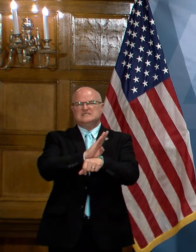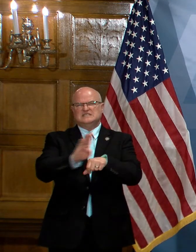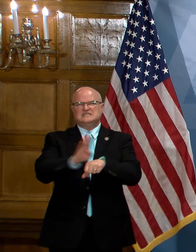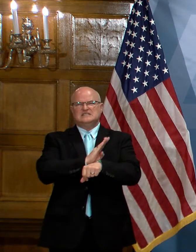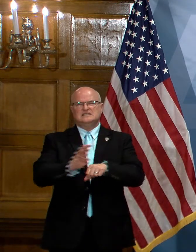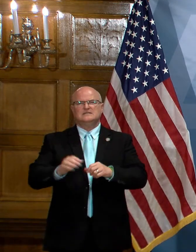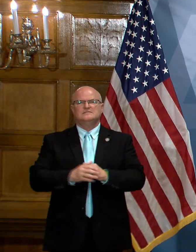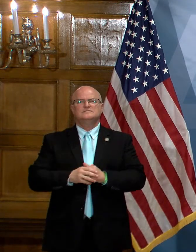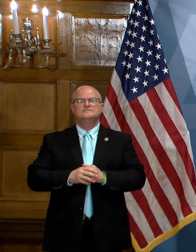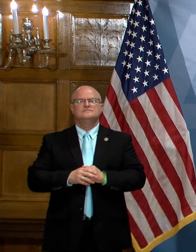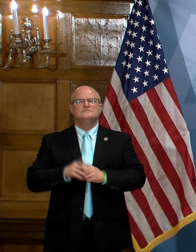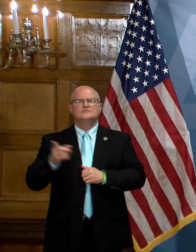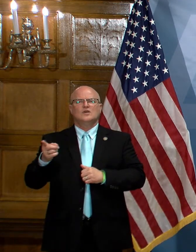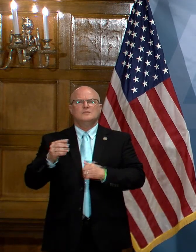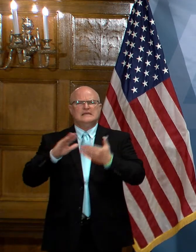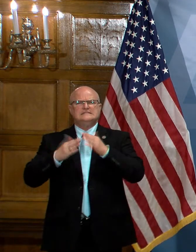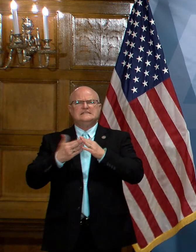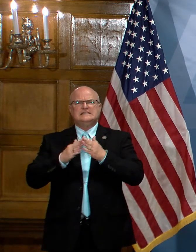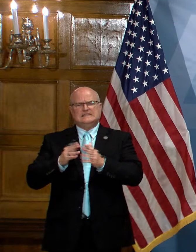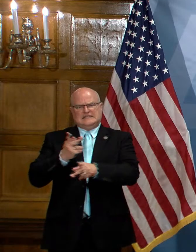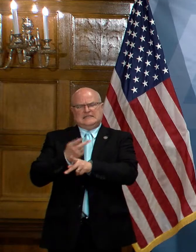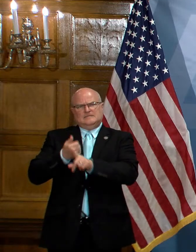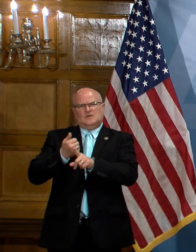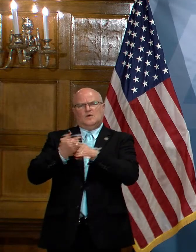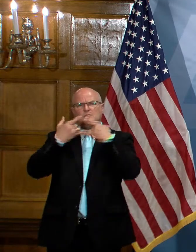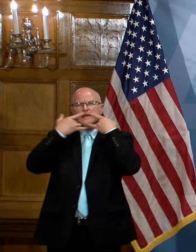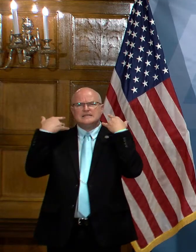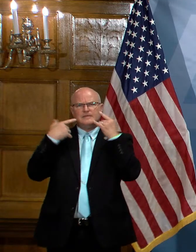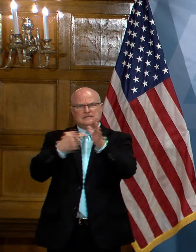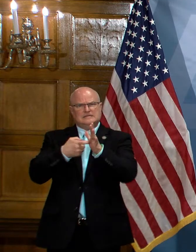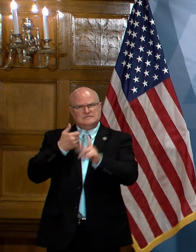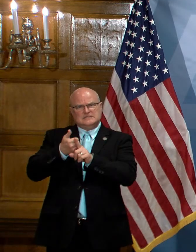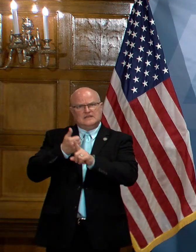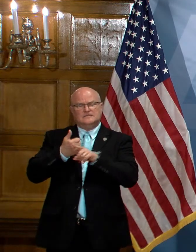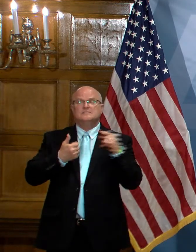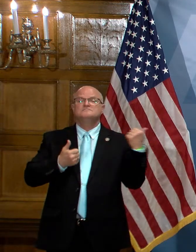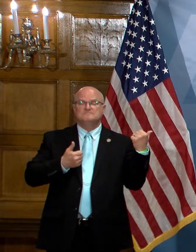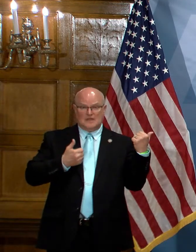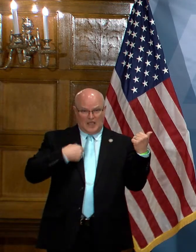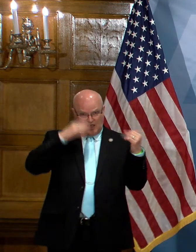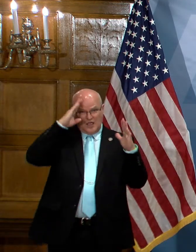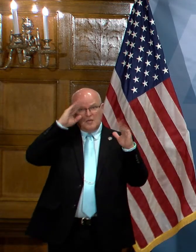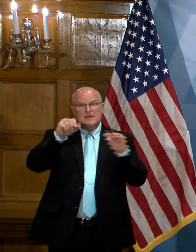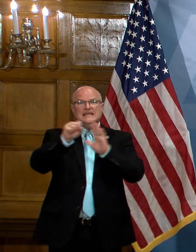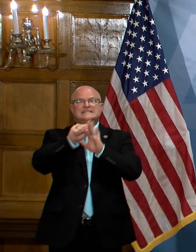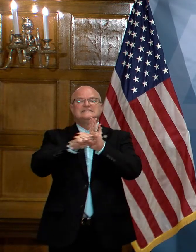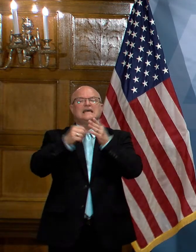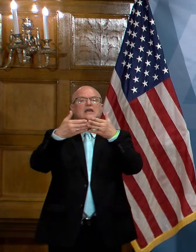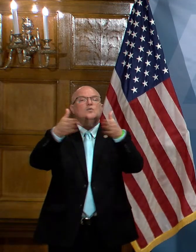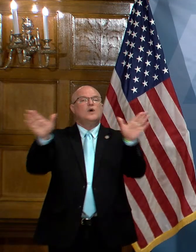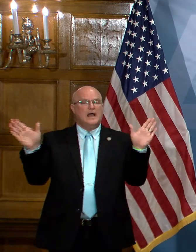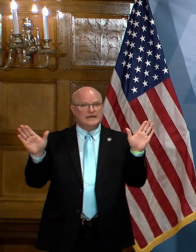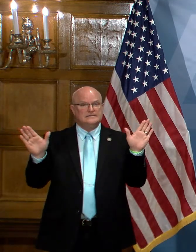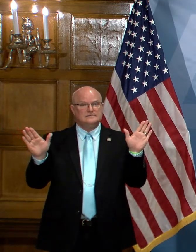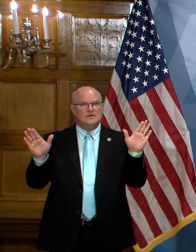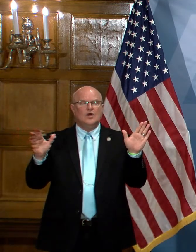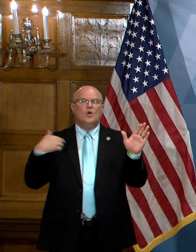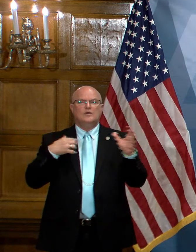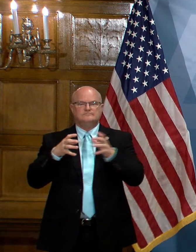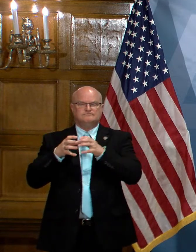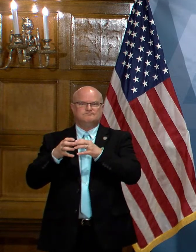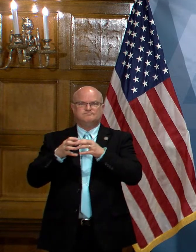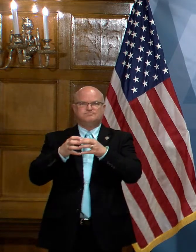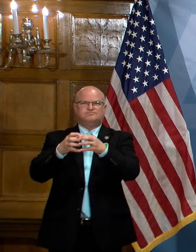businesses. Keep their own mask mandates. I would expect this to be a statewide. We've always moved